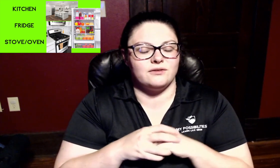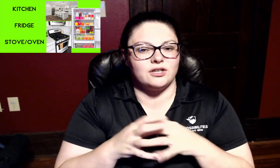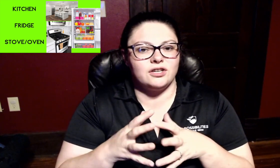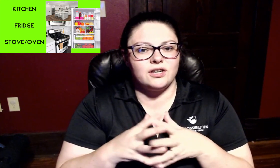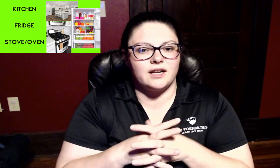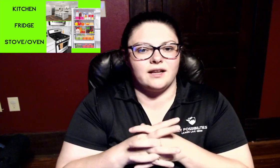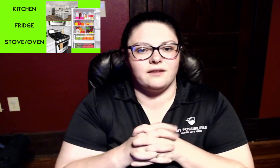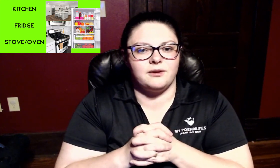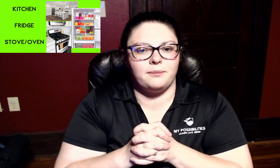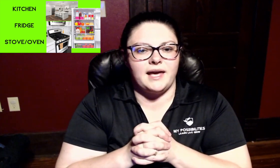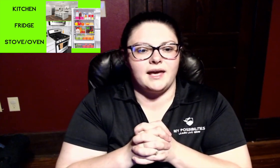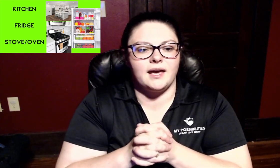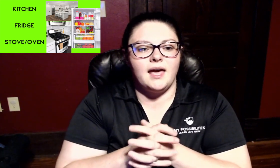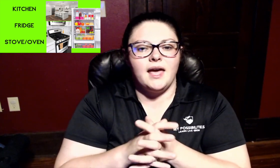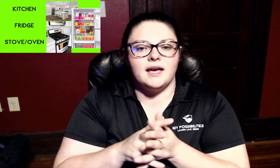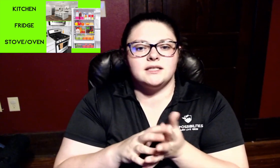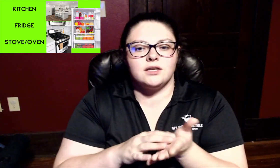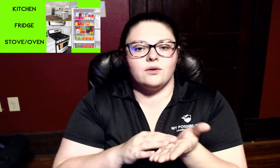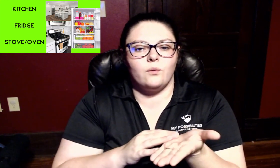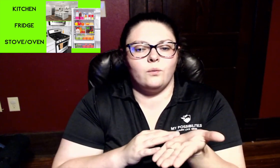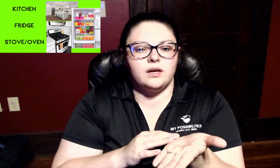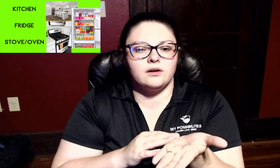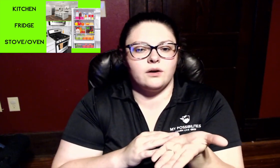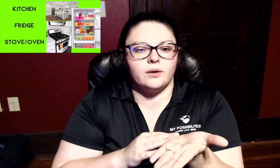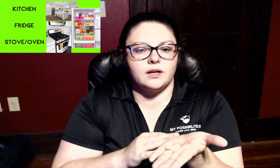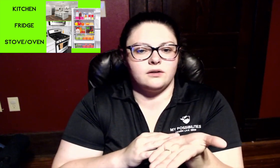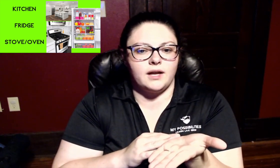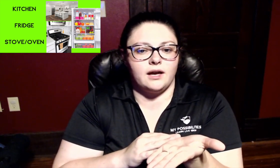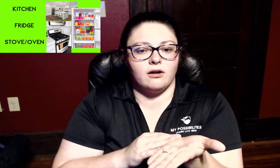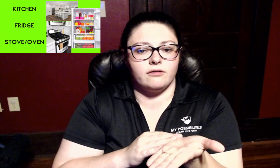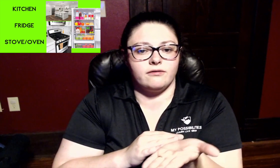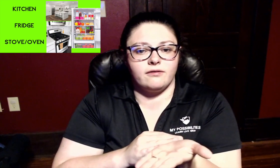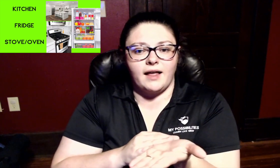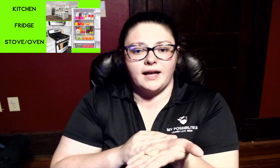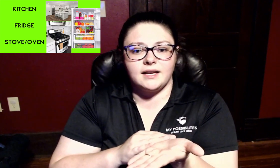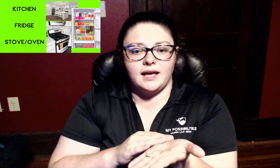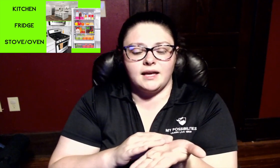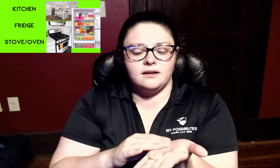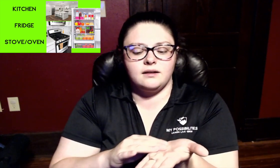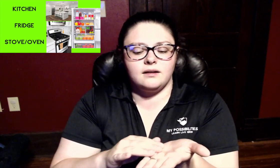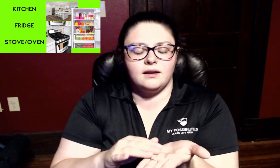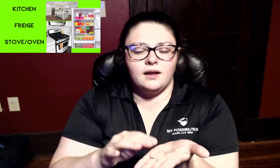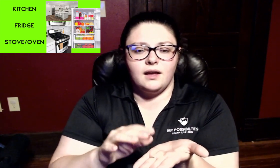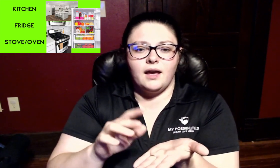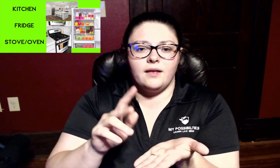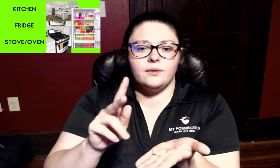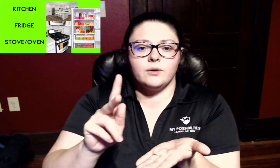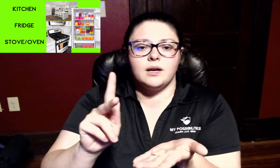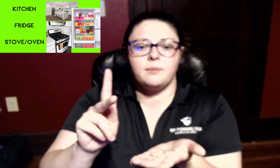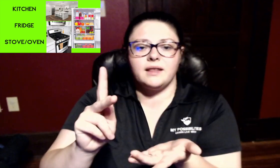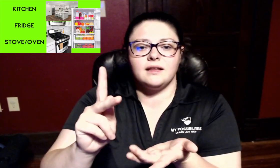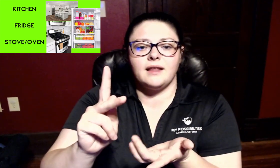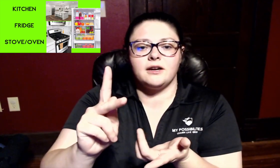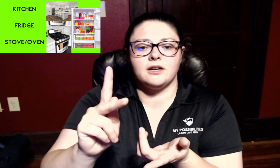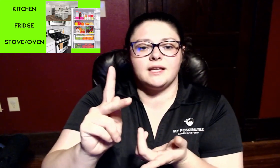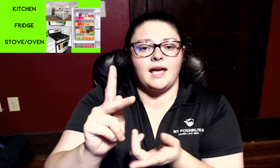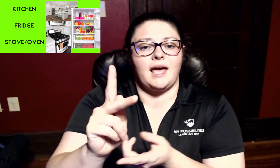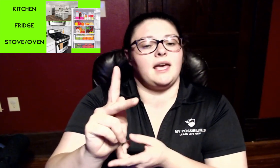cook and I love to bake. And so we are going to take our flat hand and then we're going to make the letter K. And if